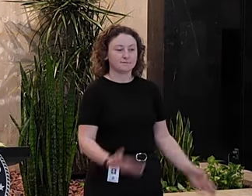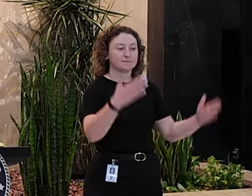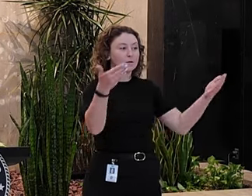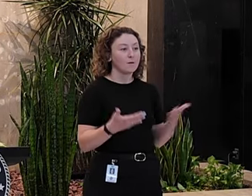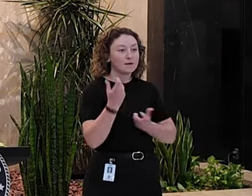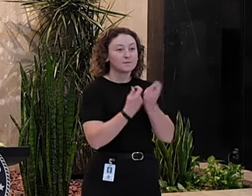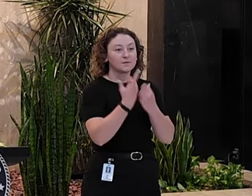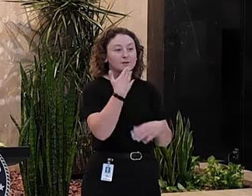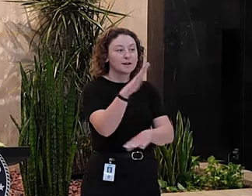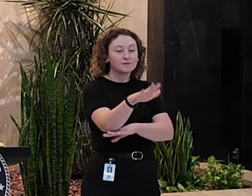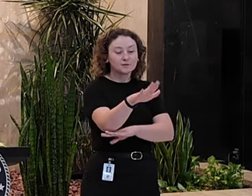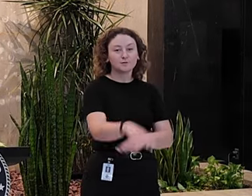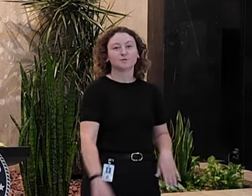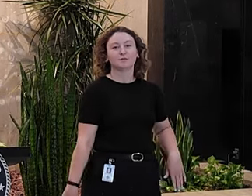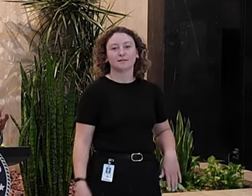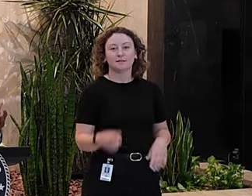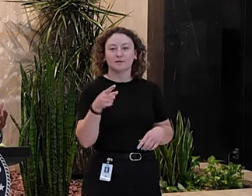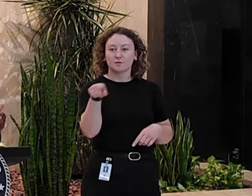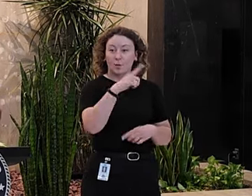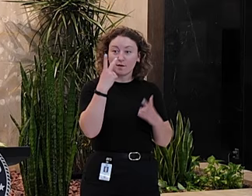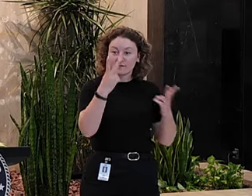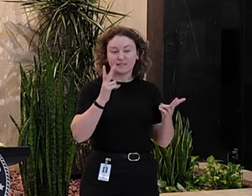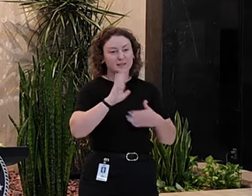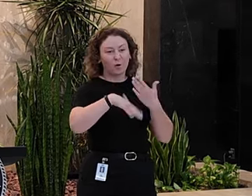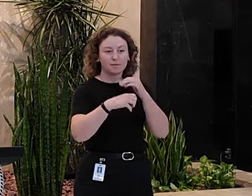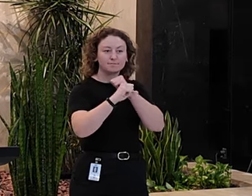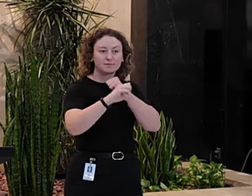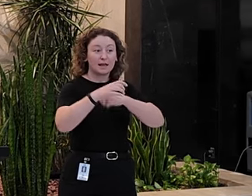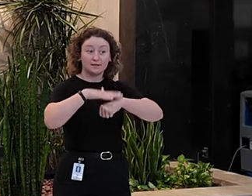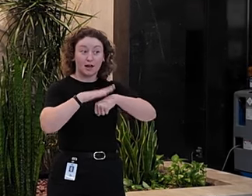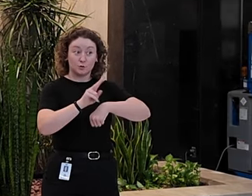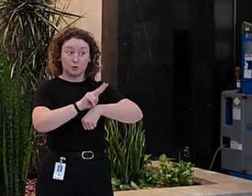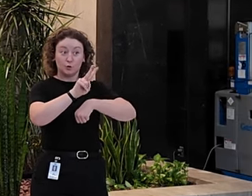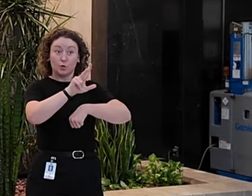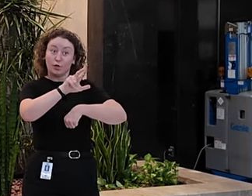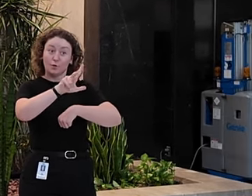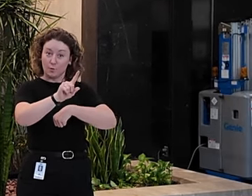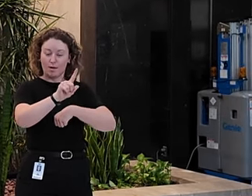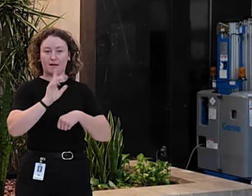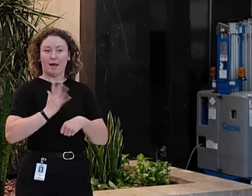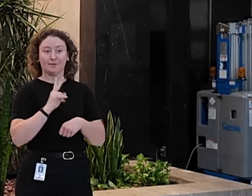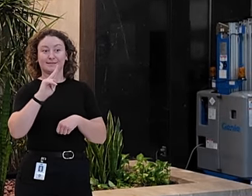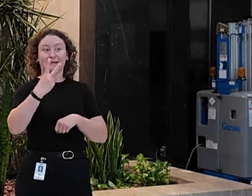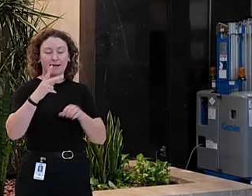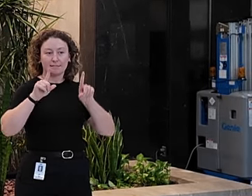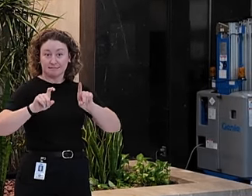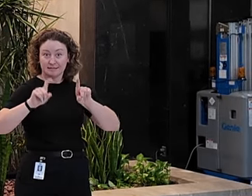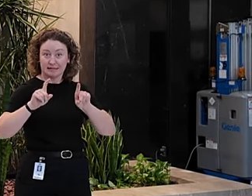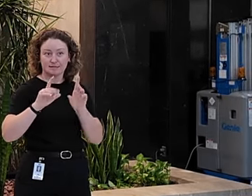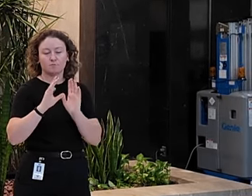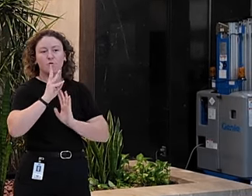Welcome, everybody. Good afternoon. You all have seen the media advisory that as of 2:31, our second sample